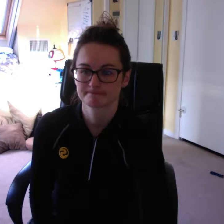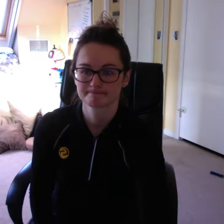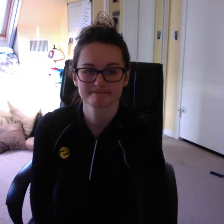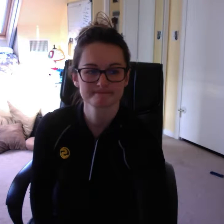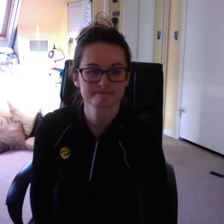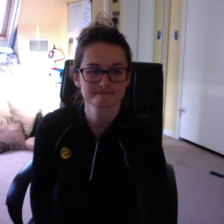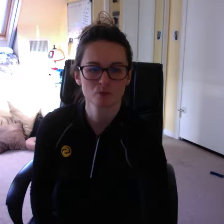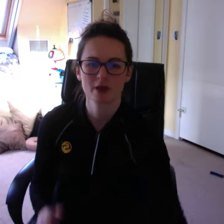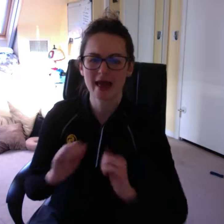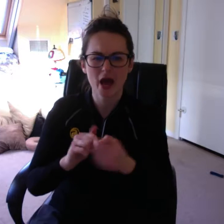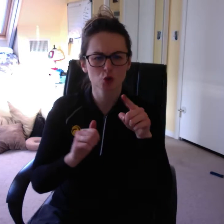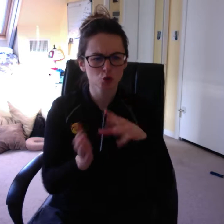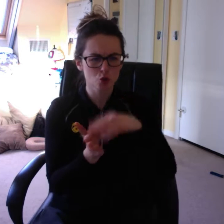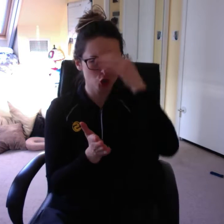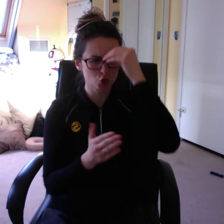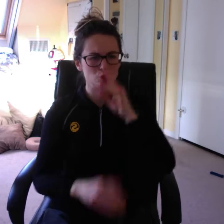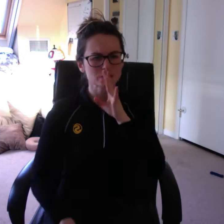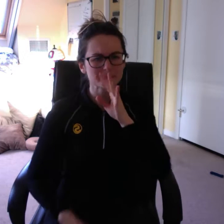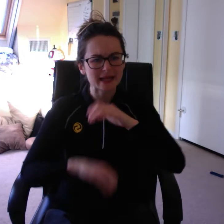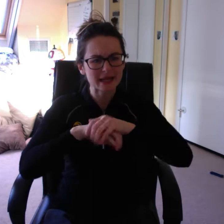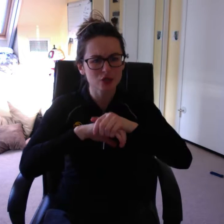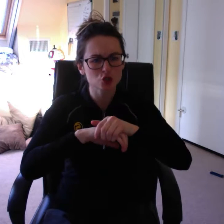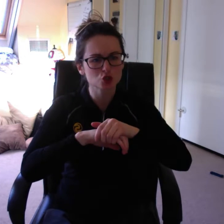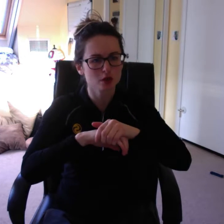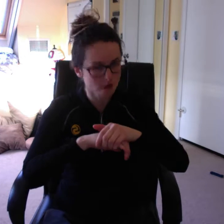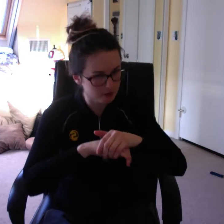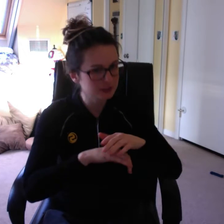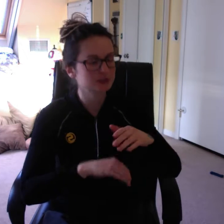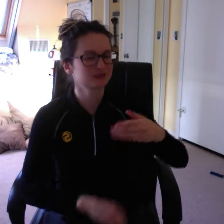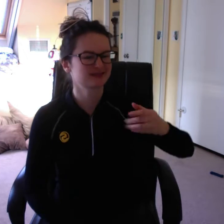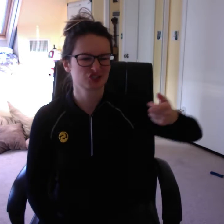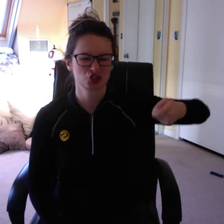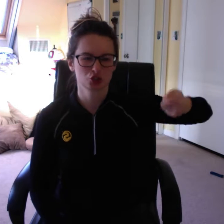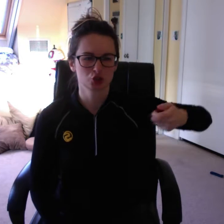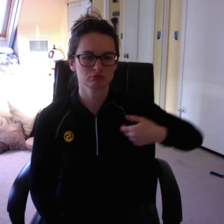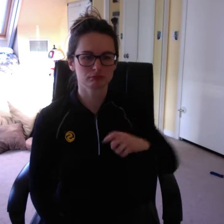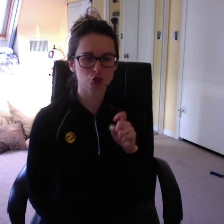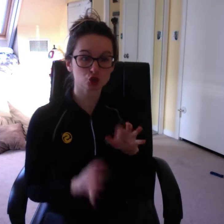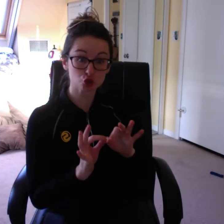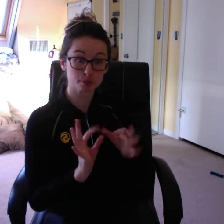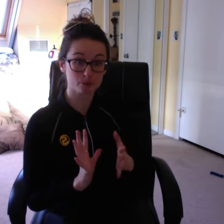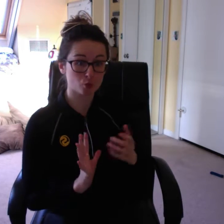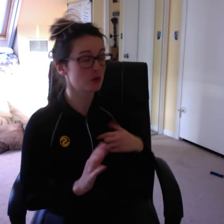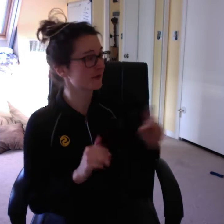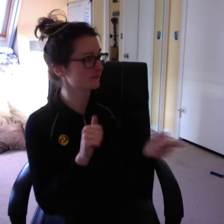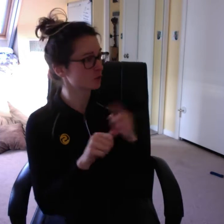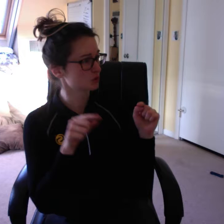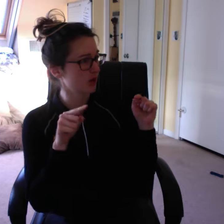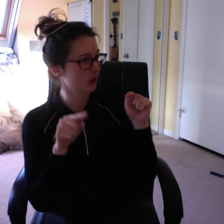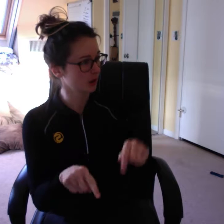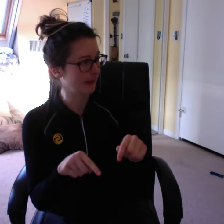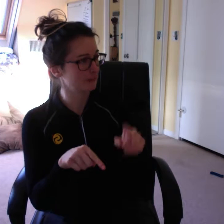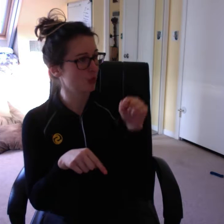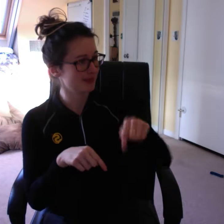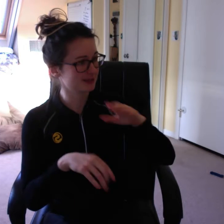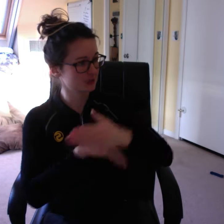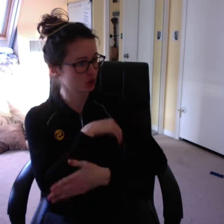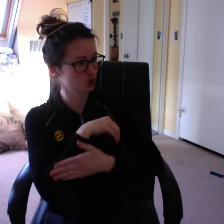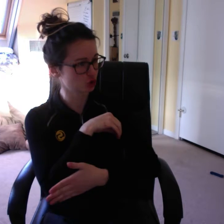did you learn to speak English? I first went to night school after coming to this country. Later, I took courses in college. Do you